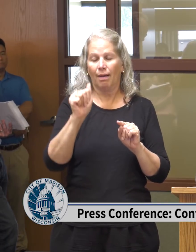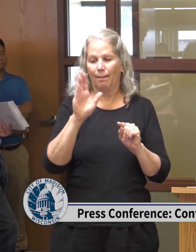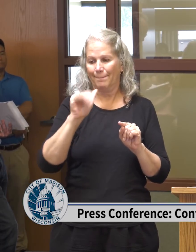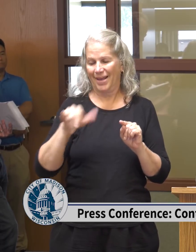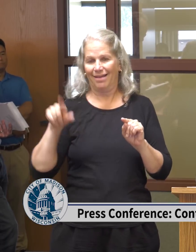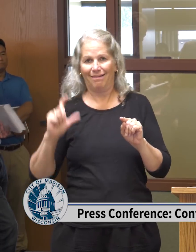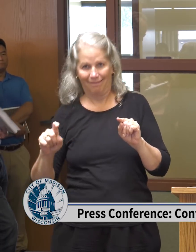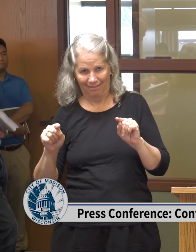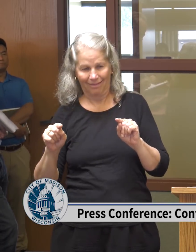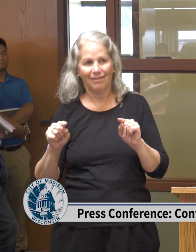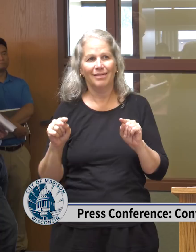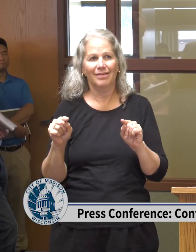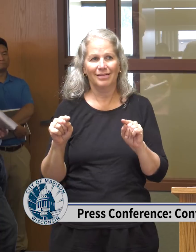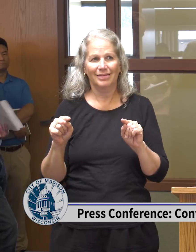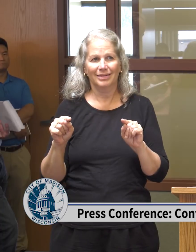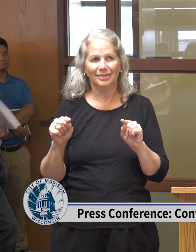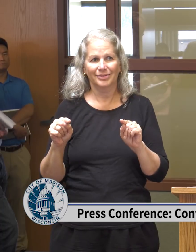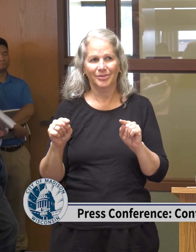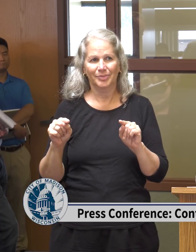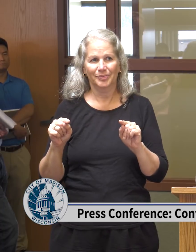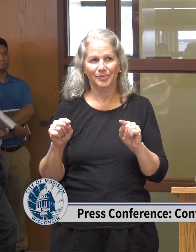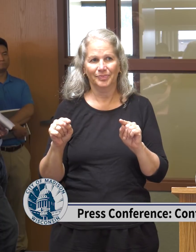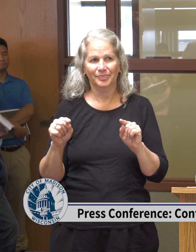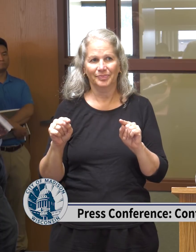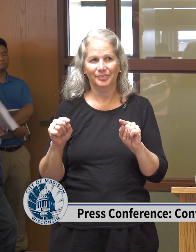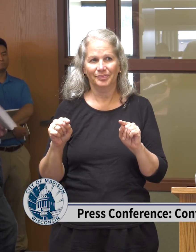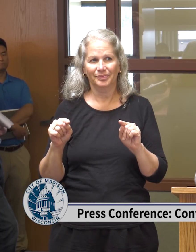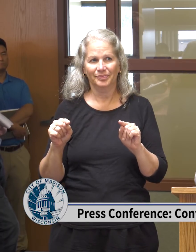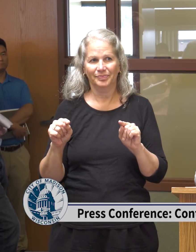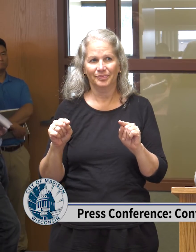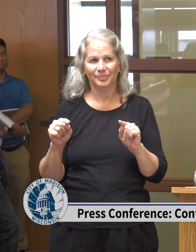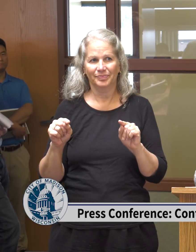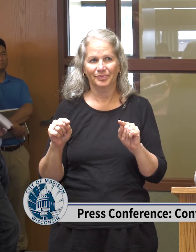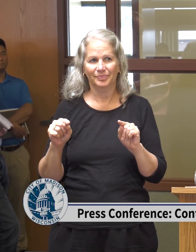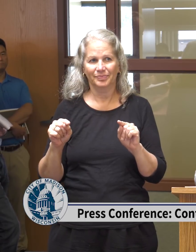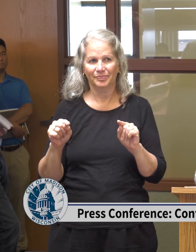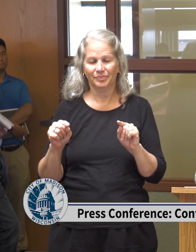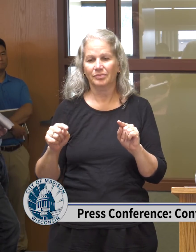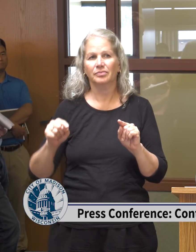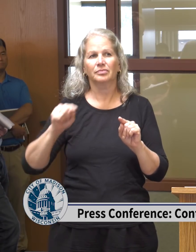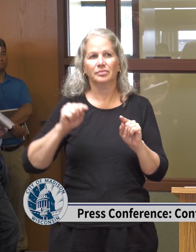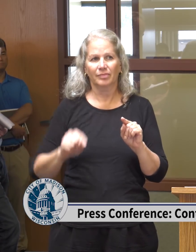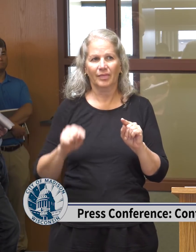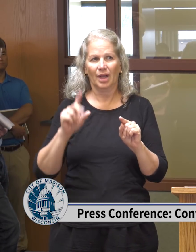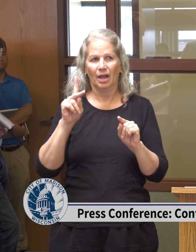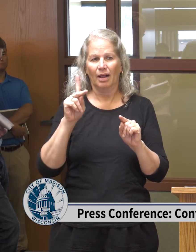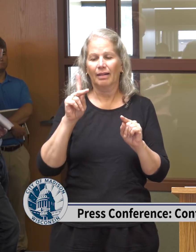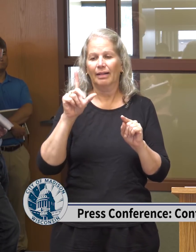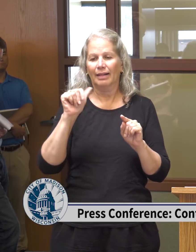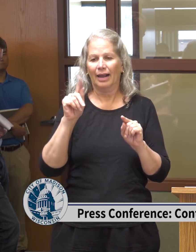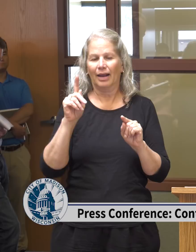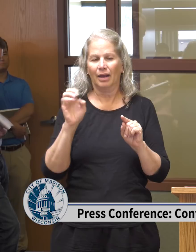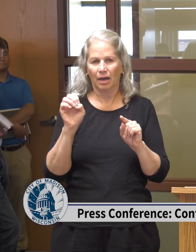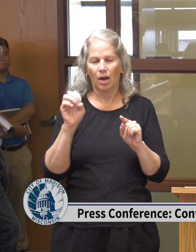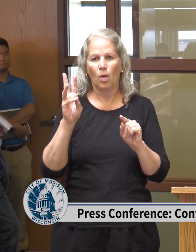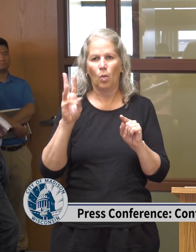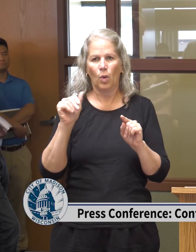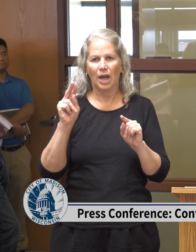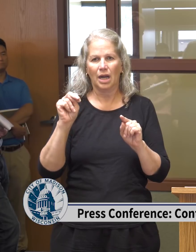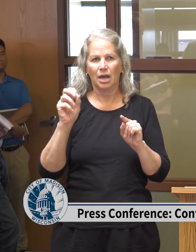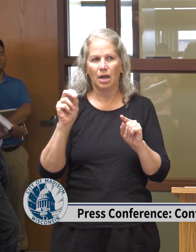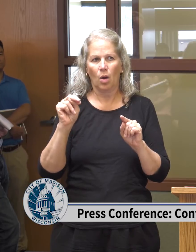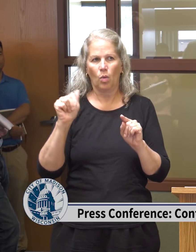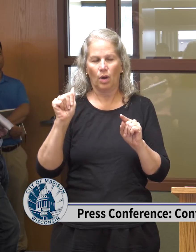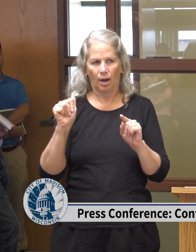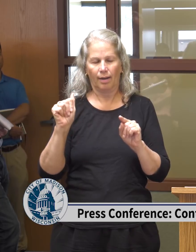shore of Lake Monona in the Winona Way area. Again, the maps of the flooded area can